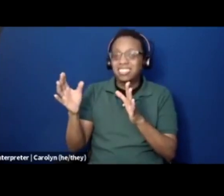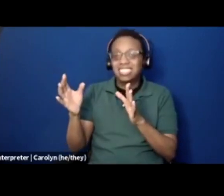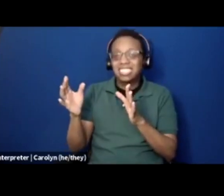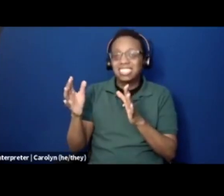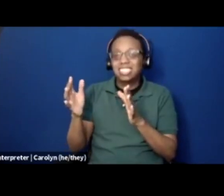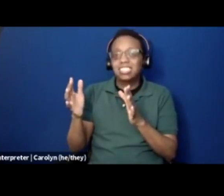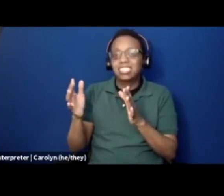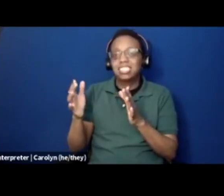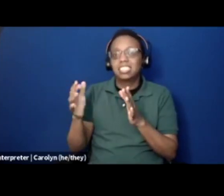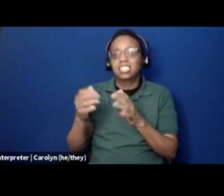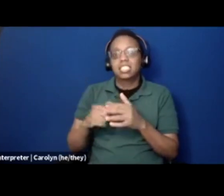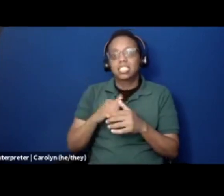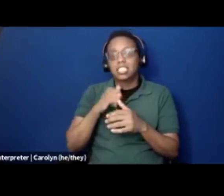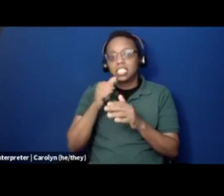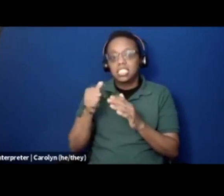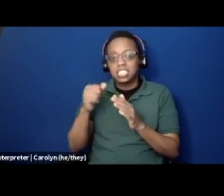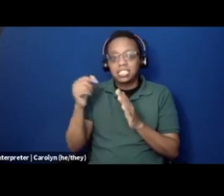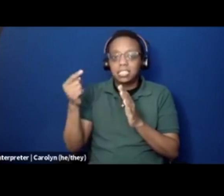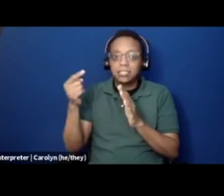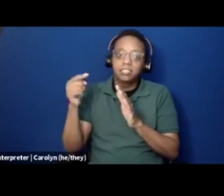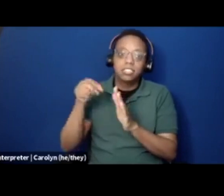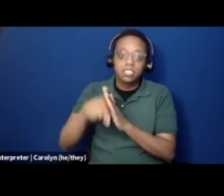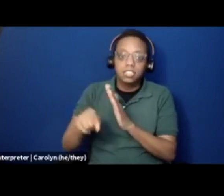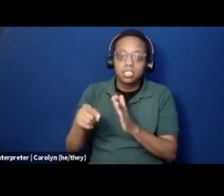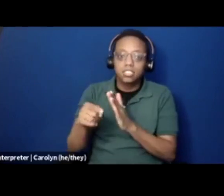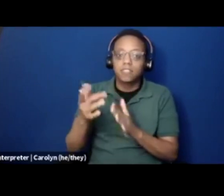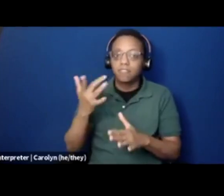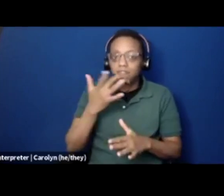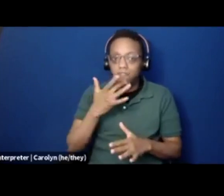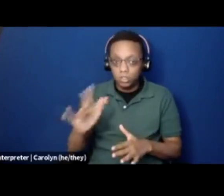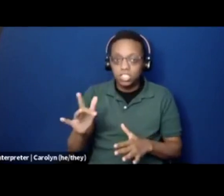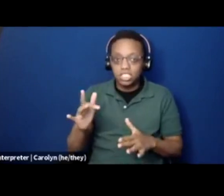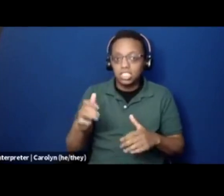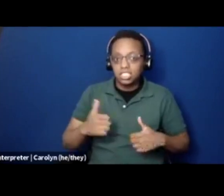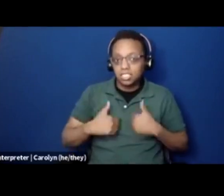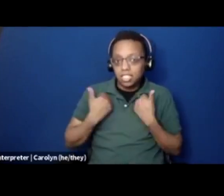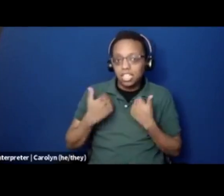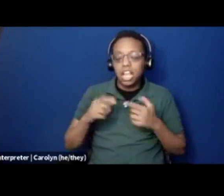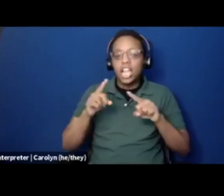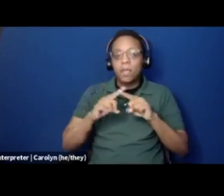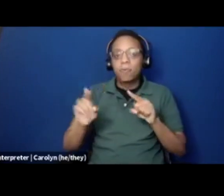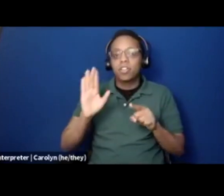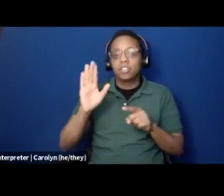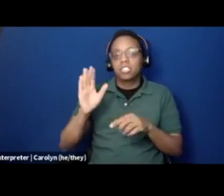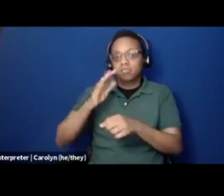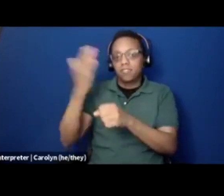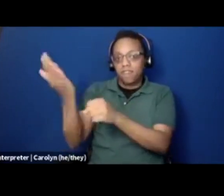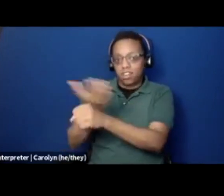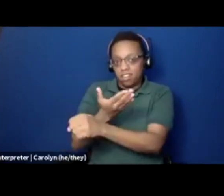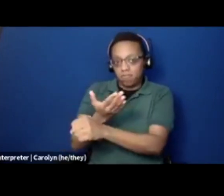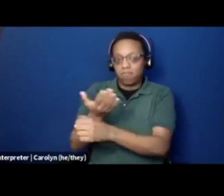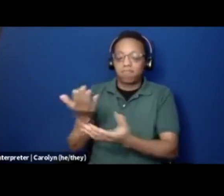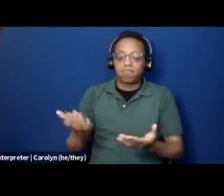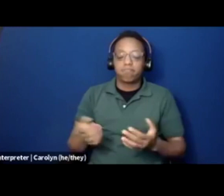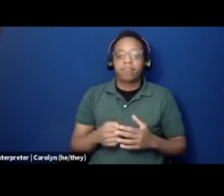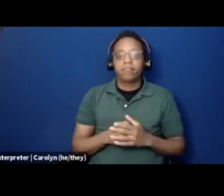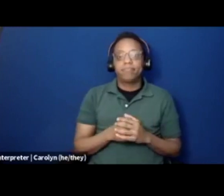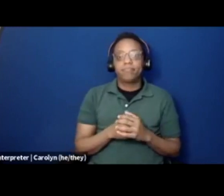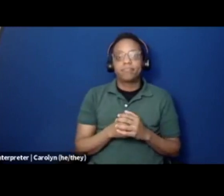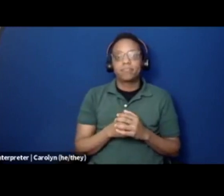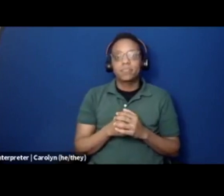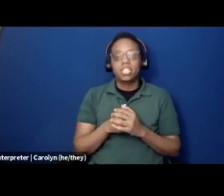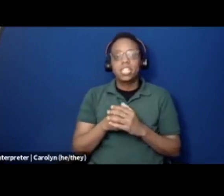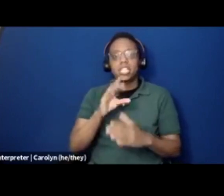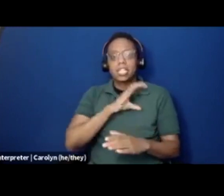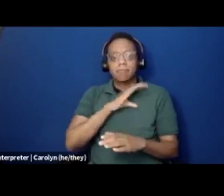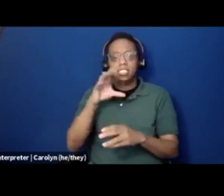still with us, but she lost her job. So, you know, the police really didn't get too much involved, but I know that we made sure that, you know, she